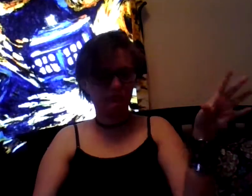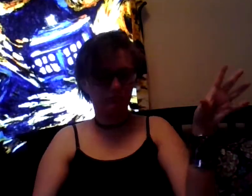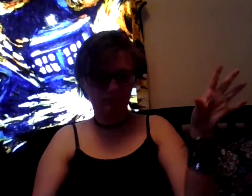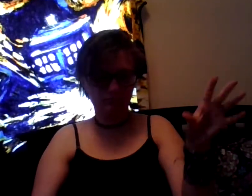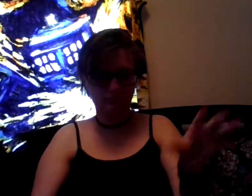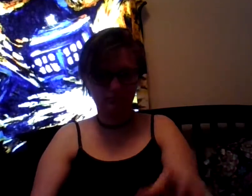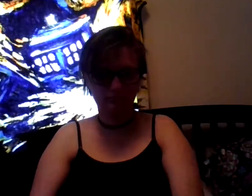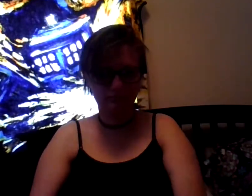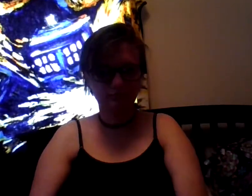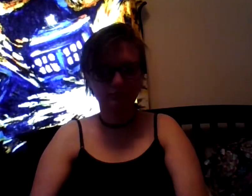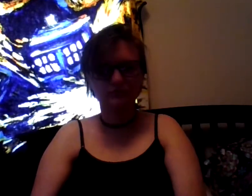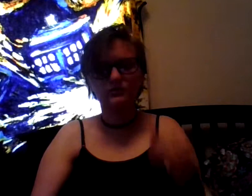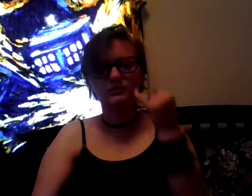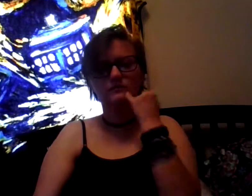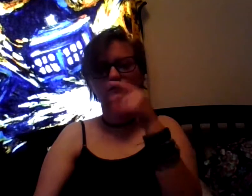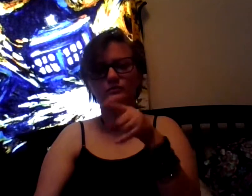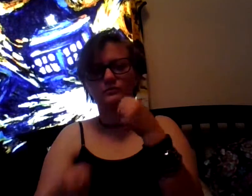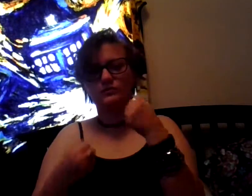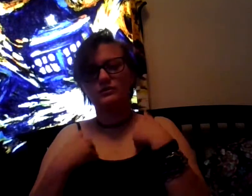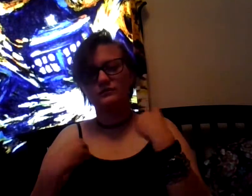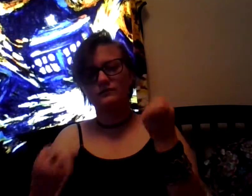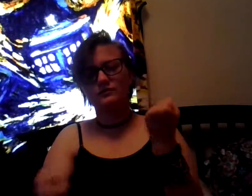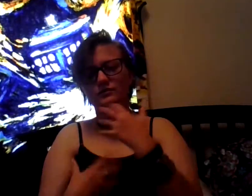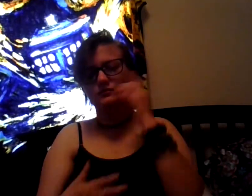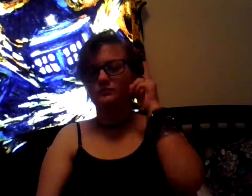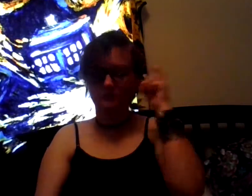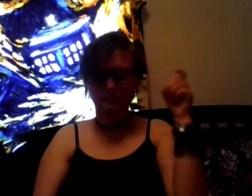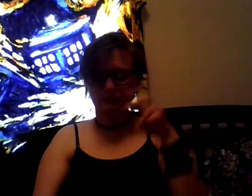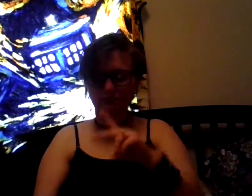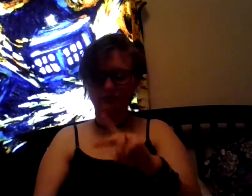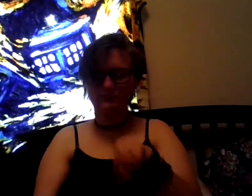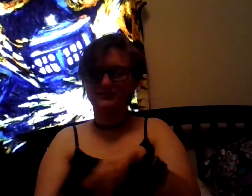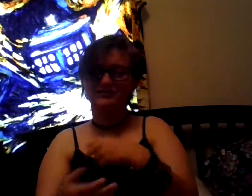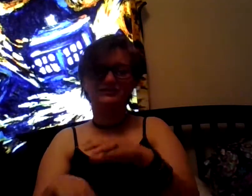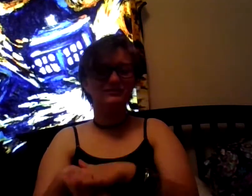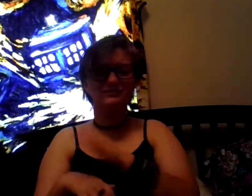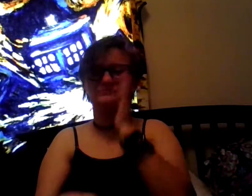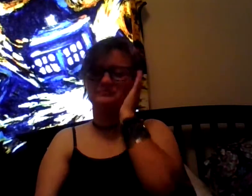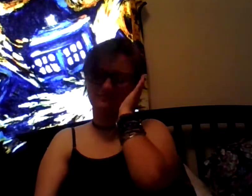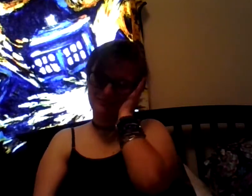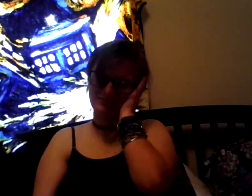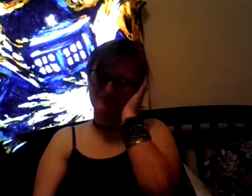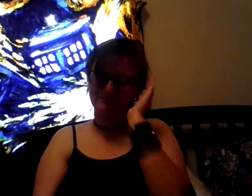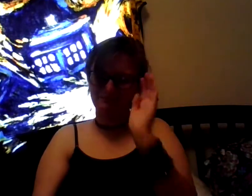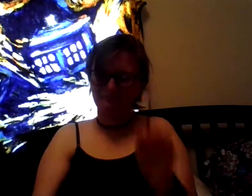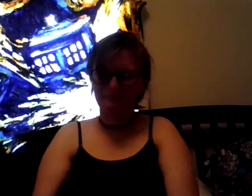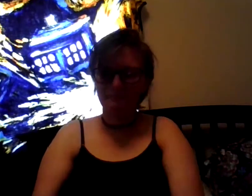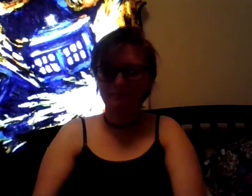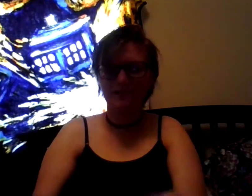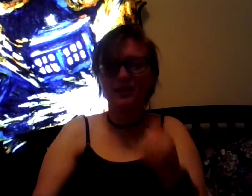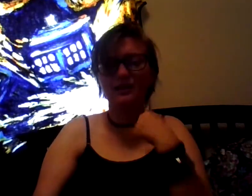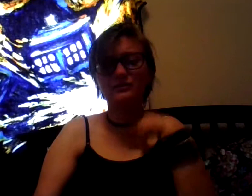anyway. And if you have nightmares, we'll dance on the bed. I know that